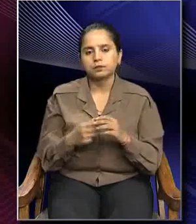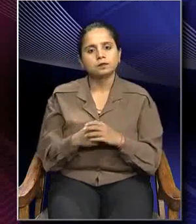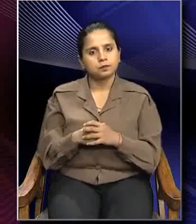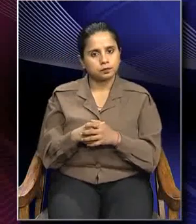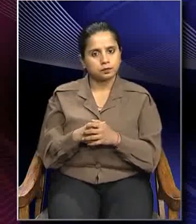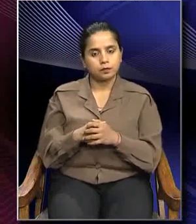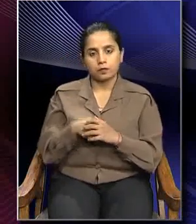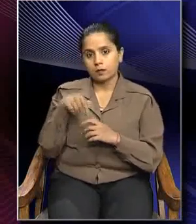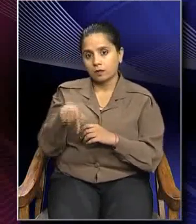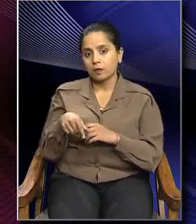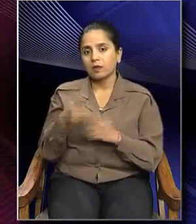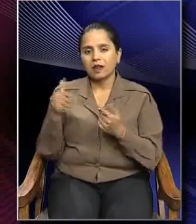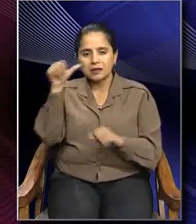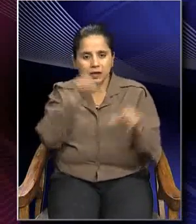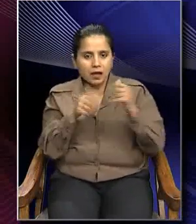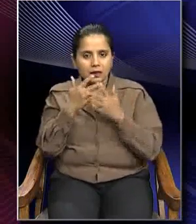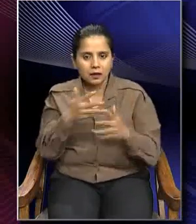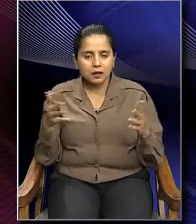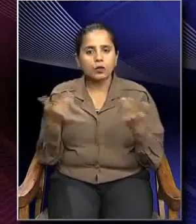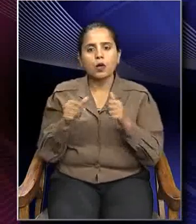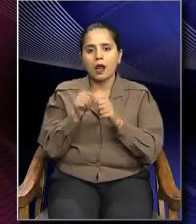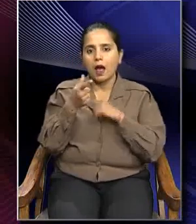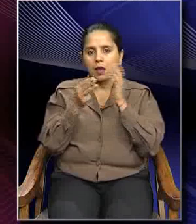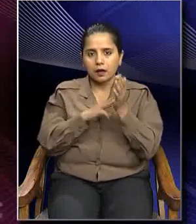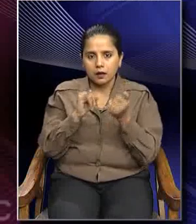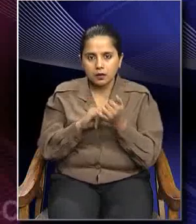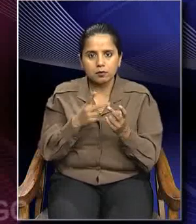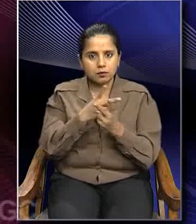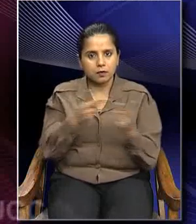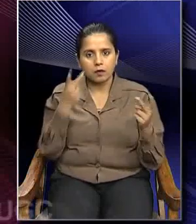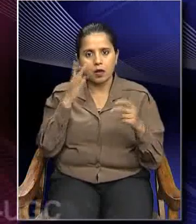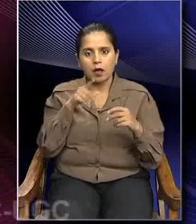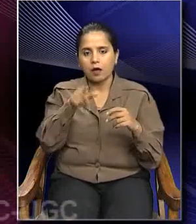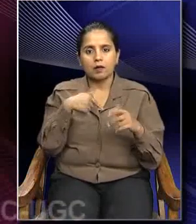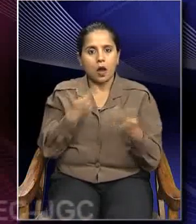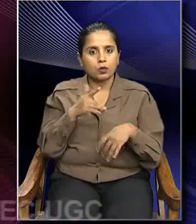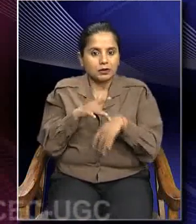The supersensible entities are those that are beyond our senses.